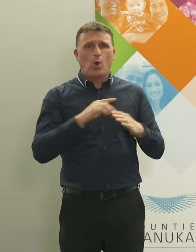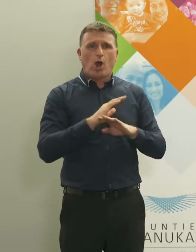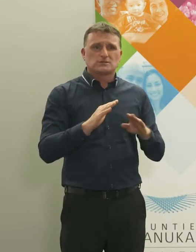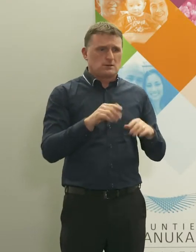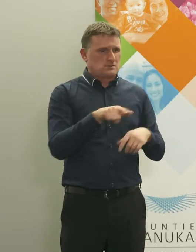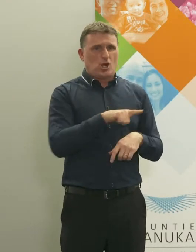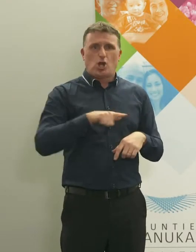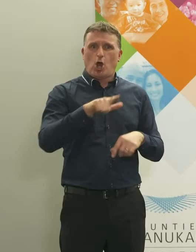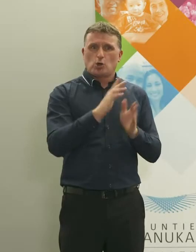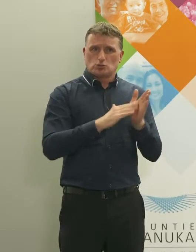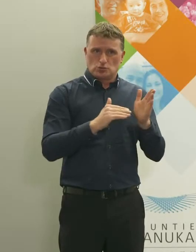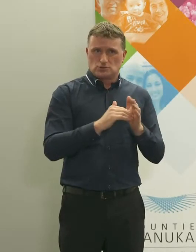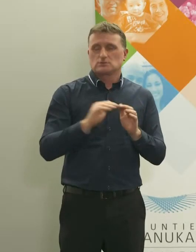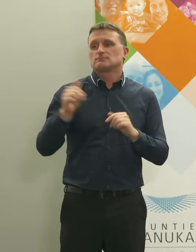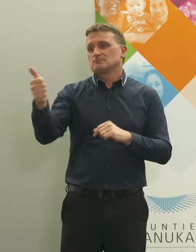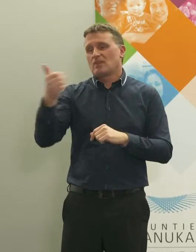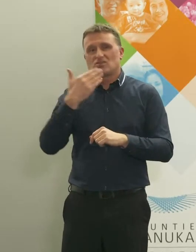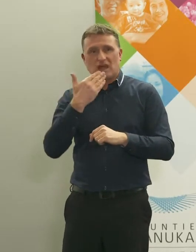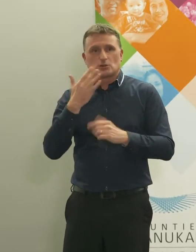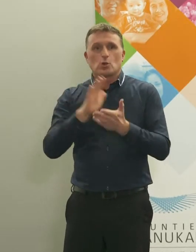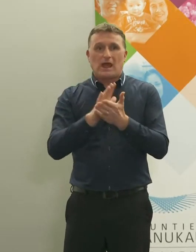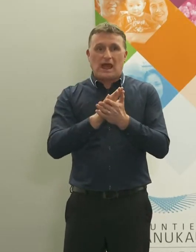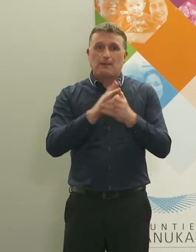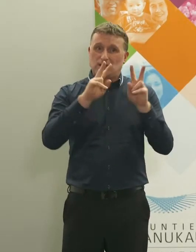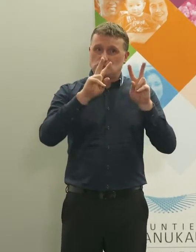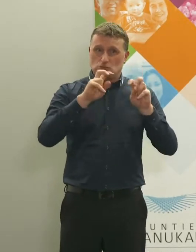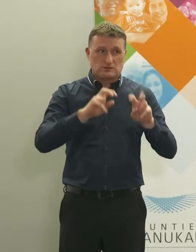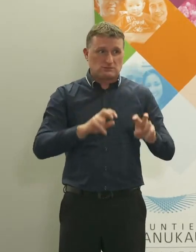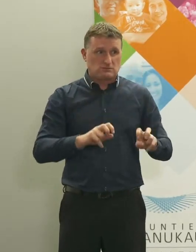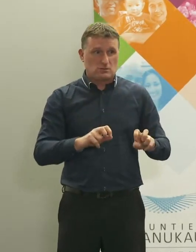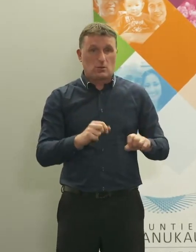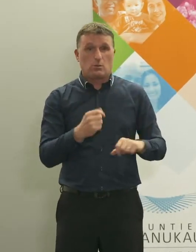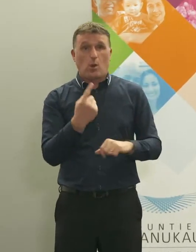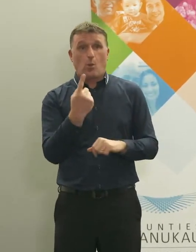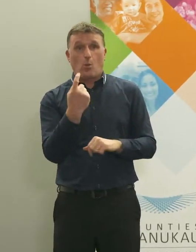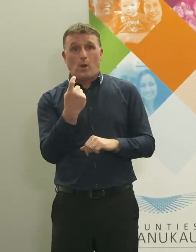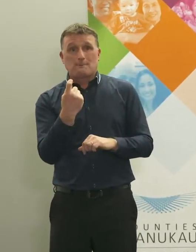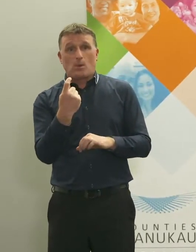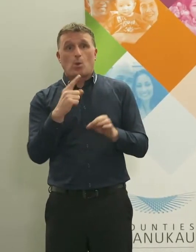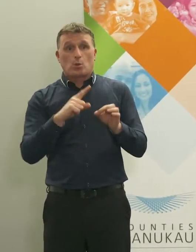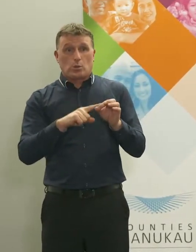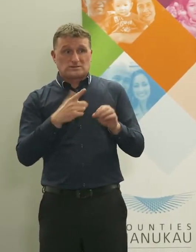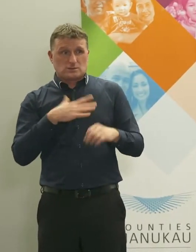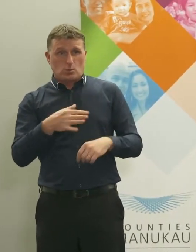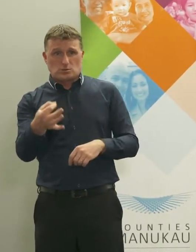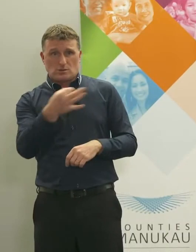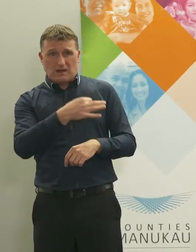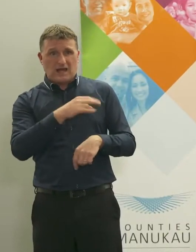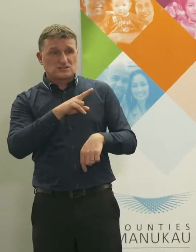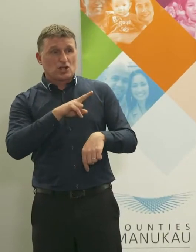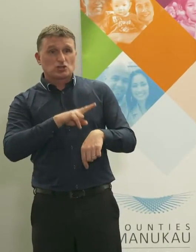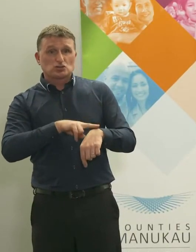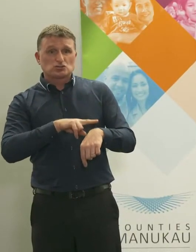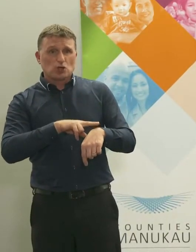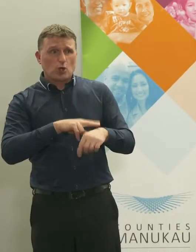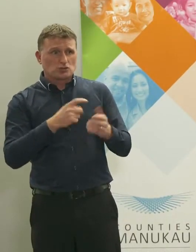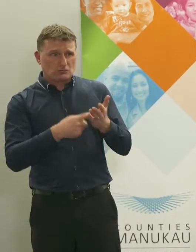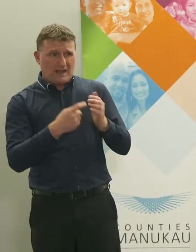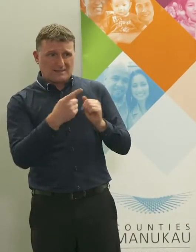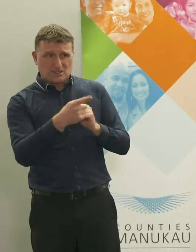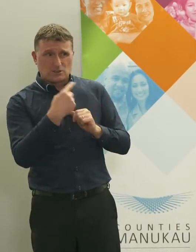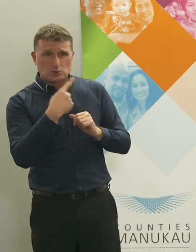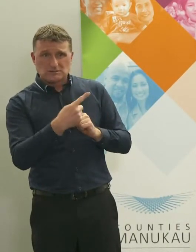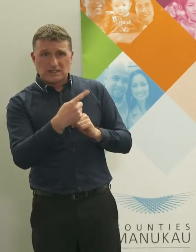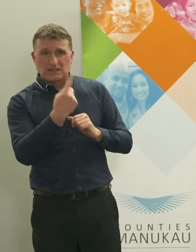me. I'm certainly happy to look into that. Okay. Yep, one more. Dr. Ranger, why would someone who was travelling on the bus with that